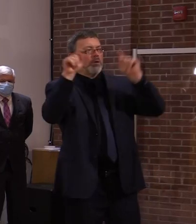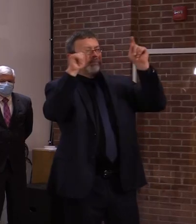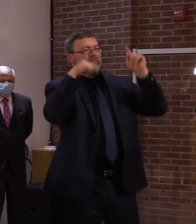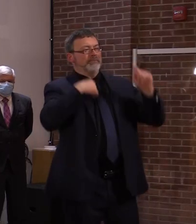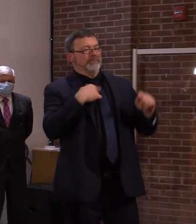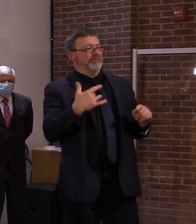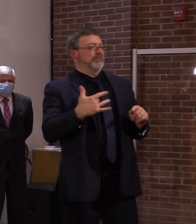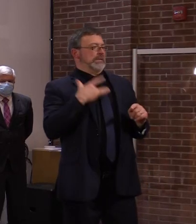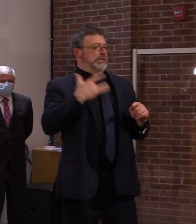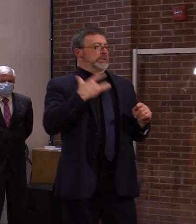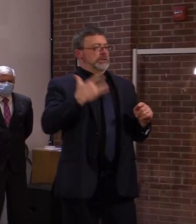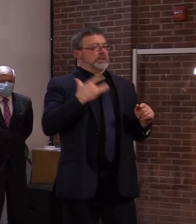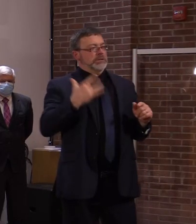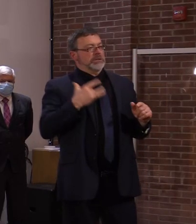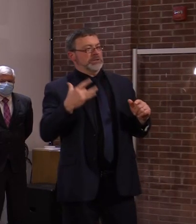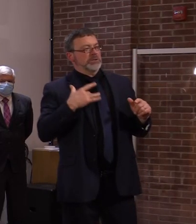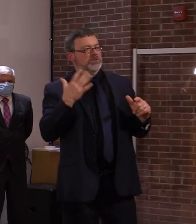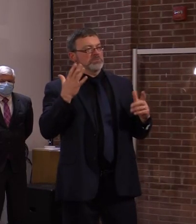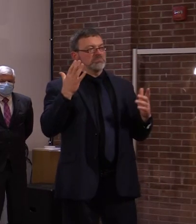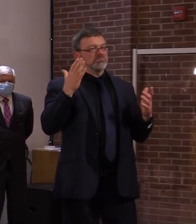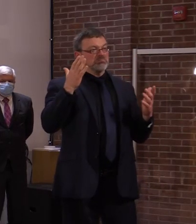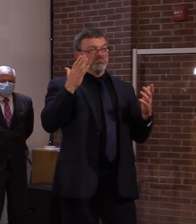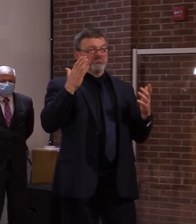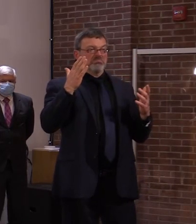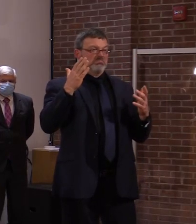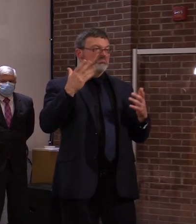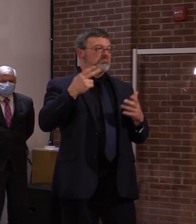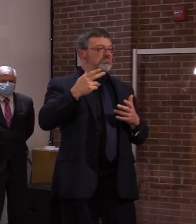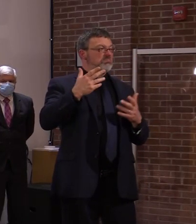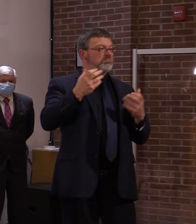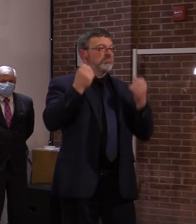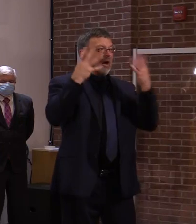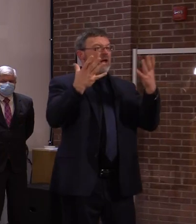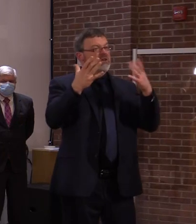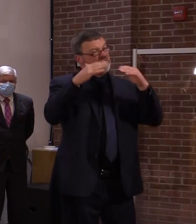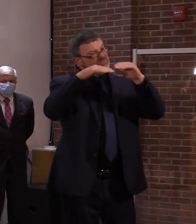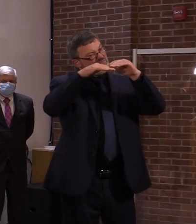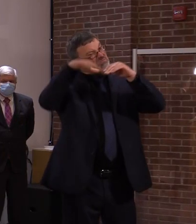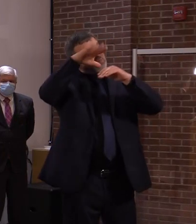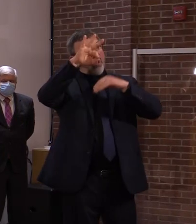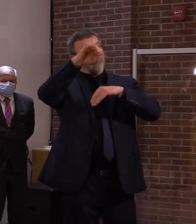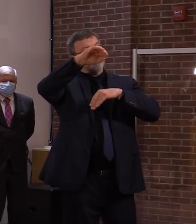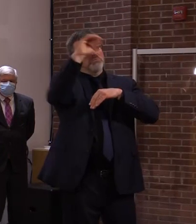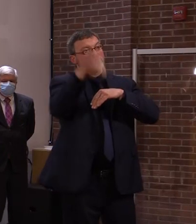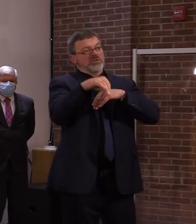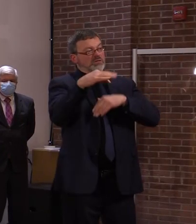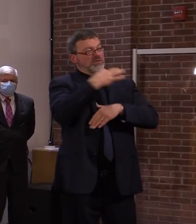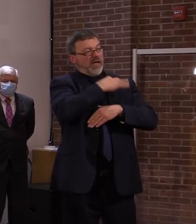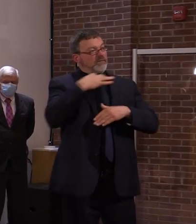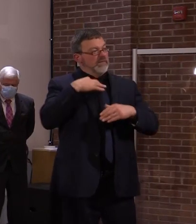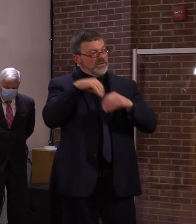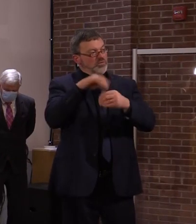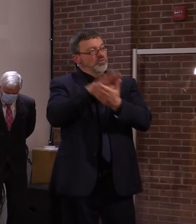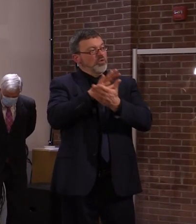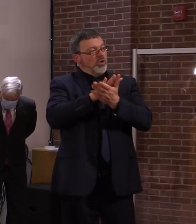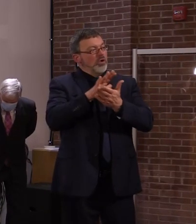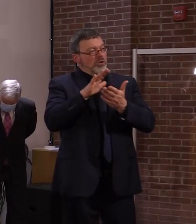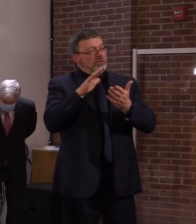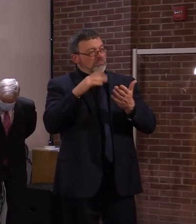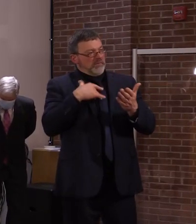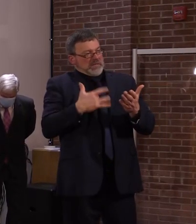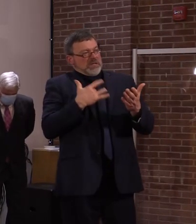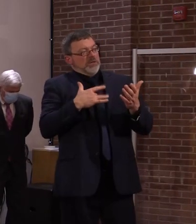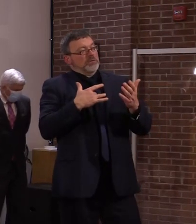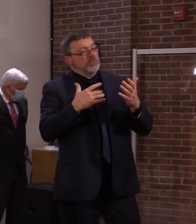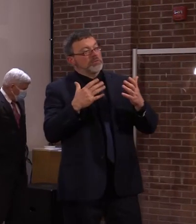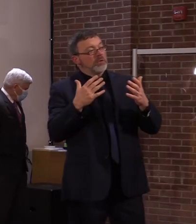a high staff vaccination rate. We think it's above 90%. I think I'll also say that I think from my impression traveling